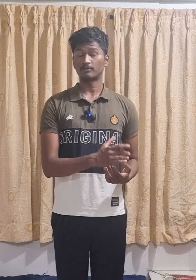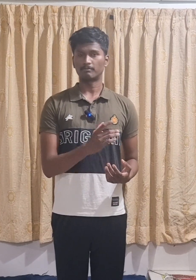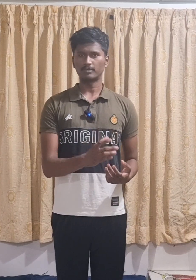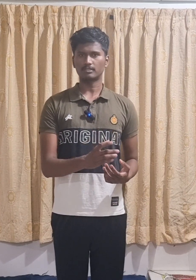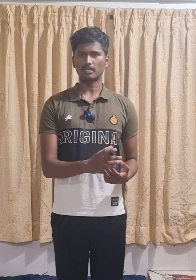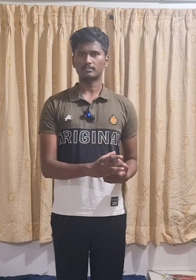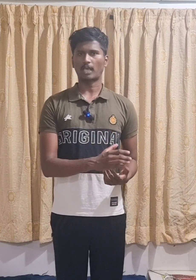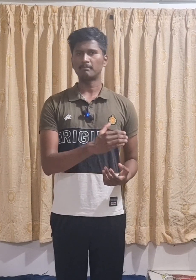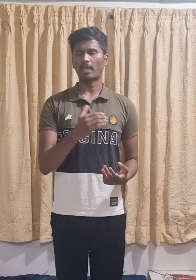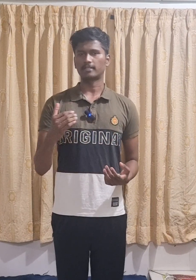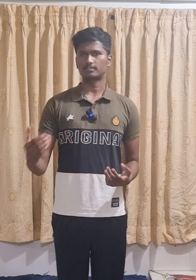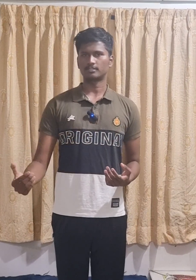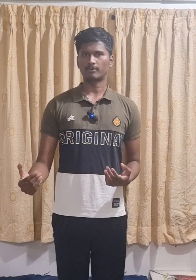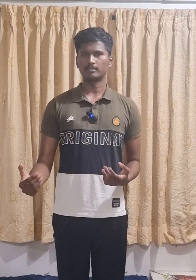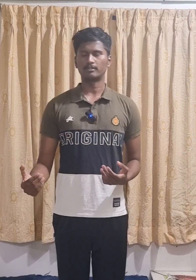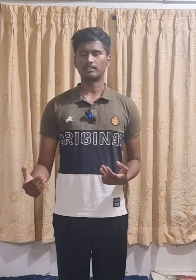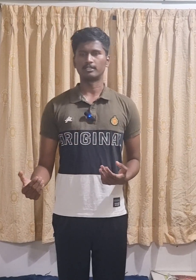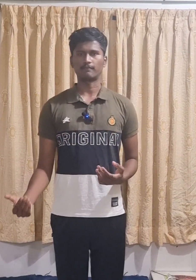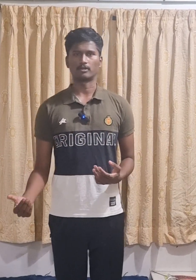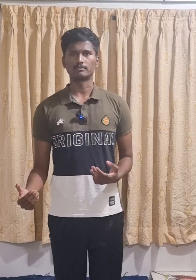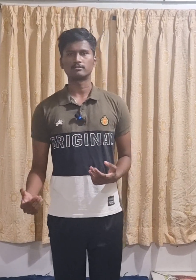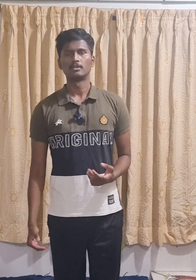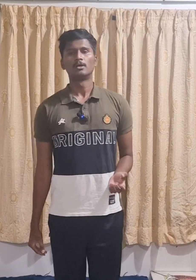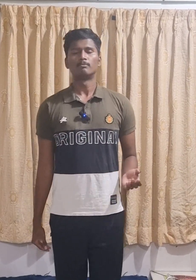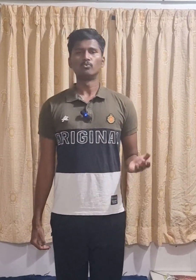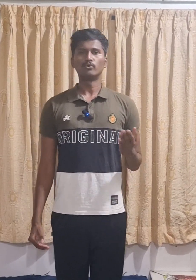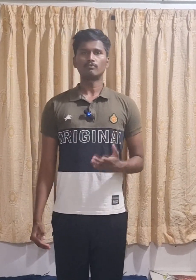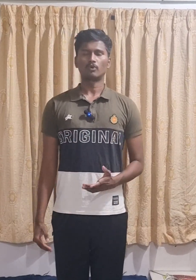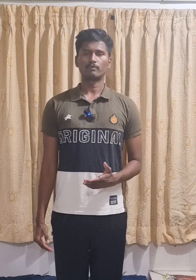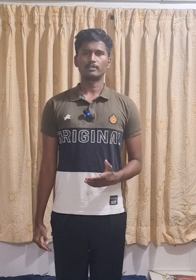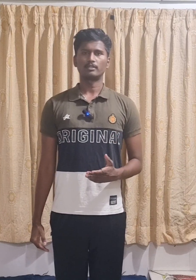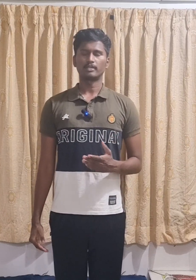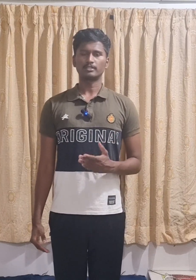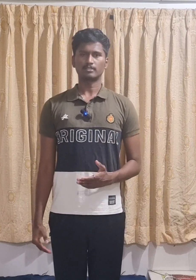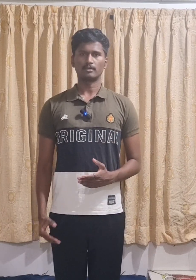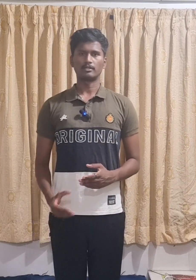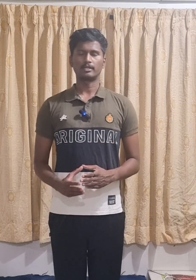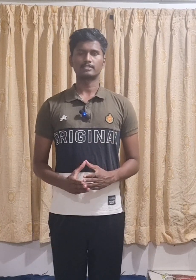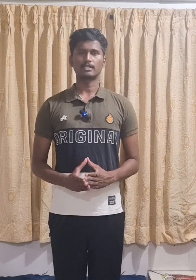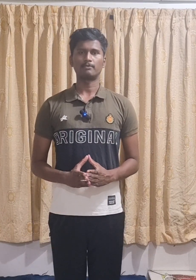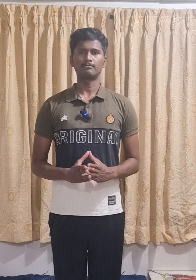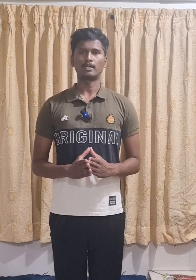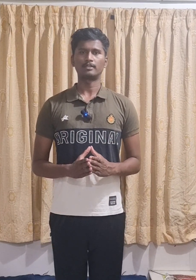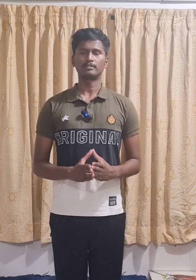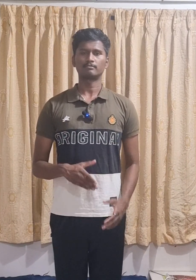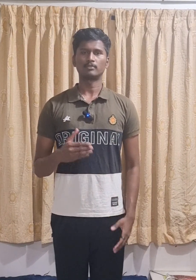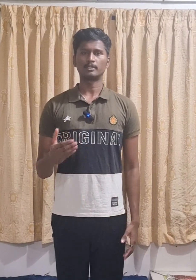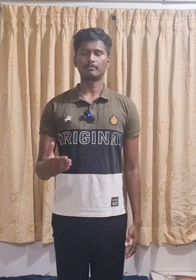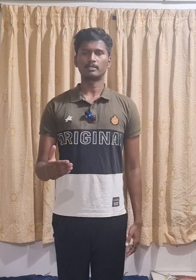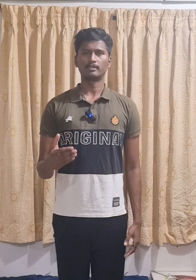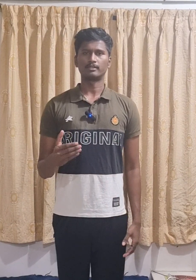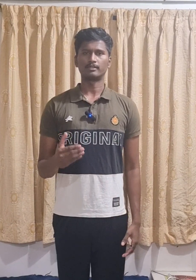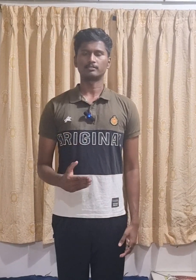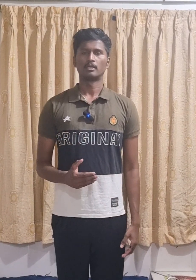base class can be accessed by the derived class. Moving forward with the next type, that is multiple inheritance.